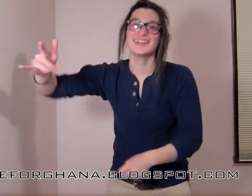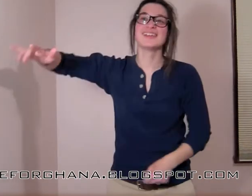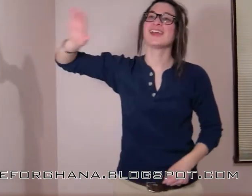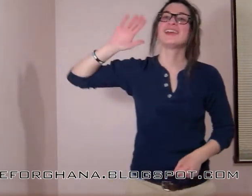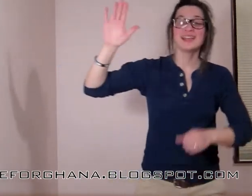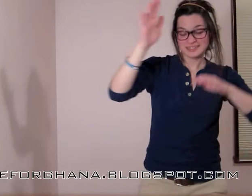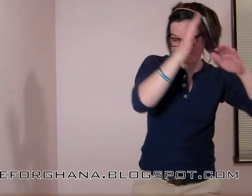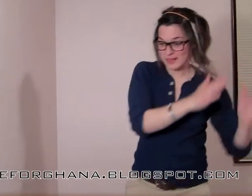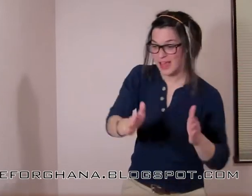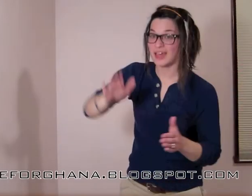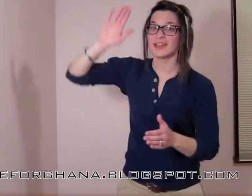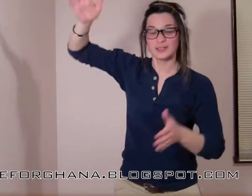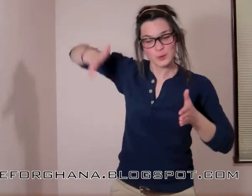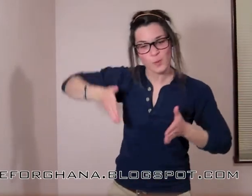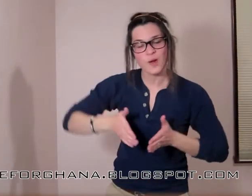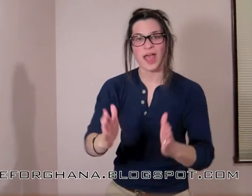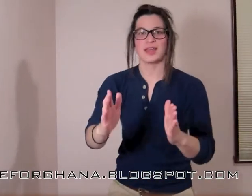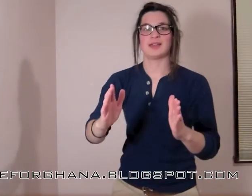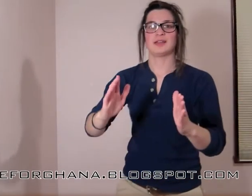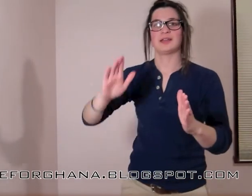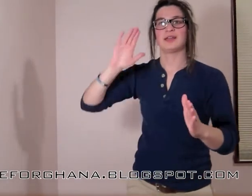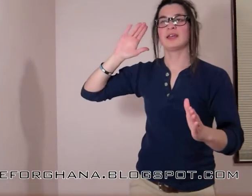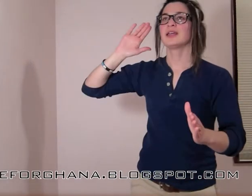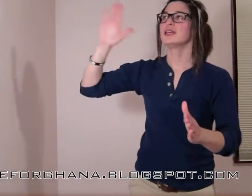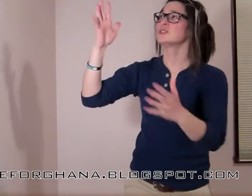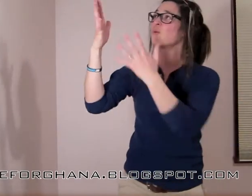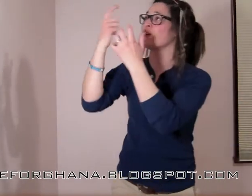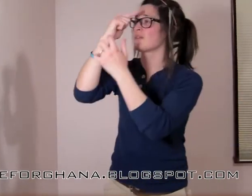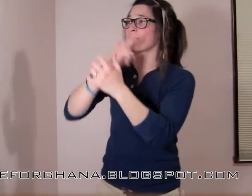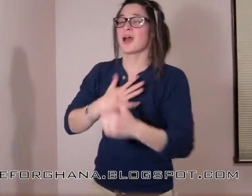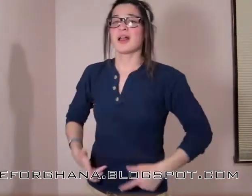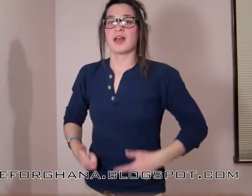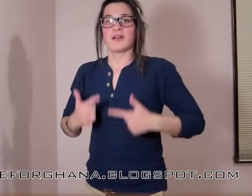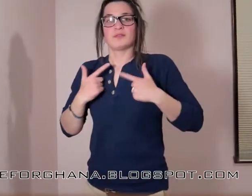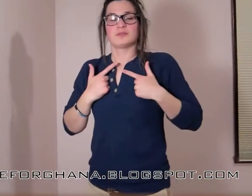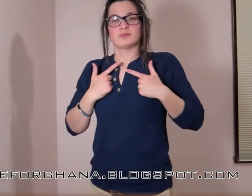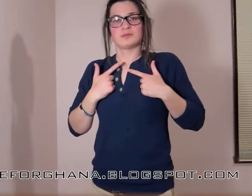Why? Because His plan, His way, His will for my life